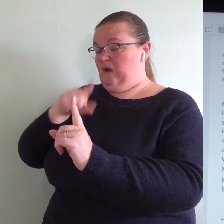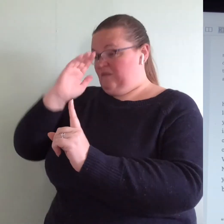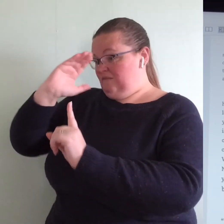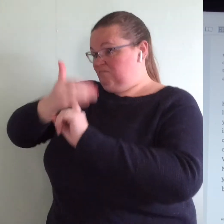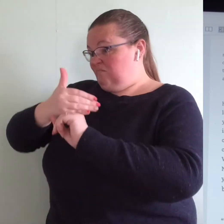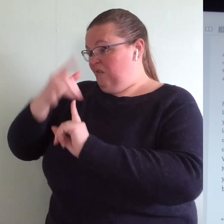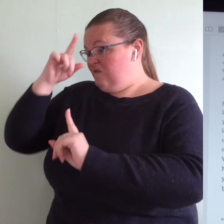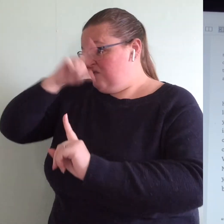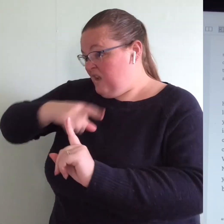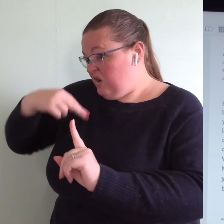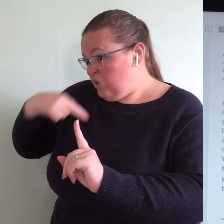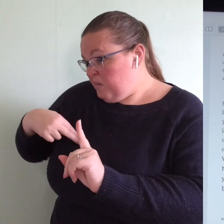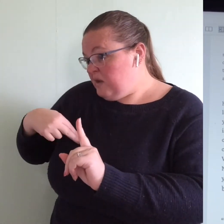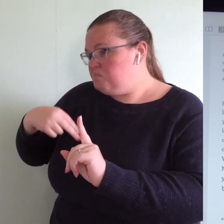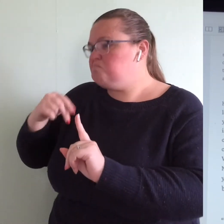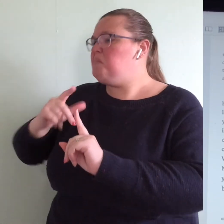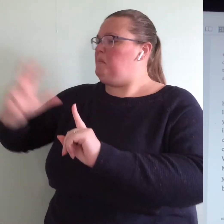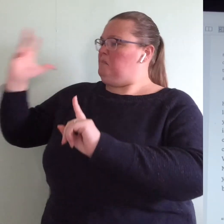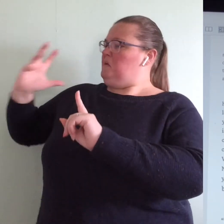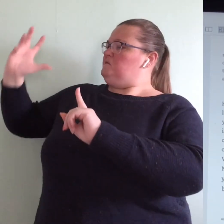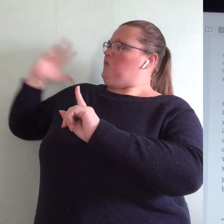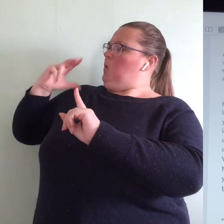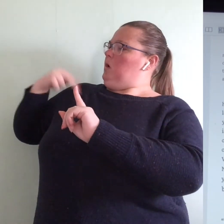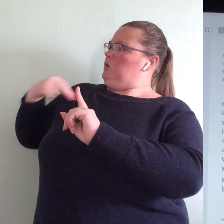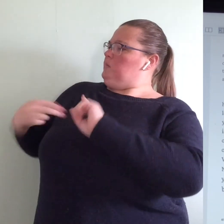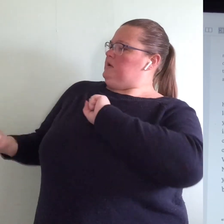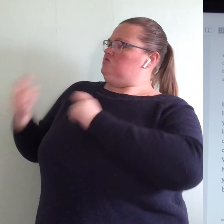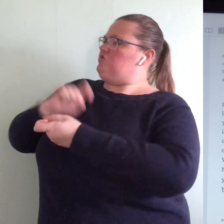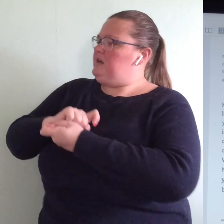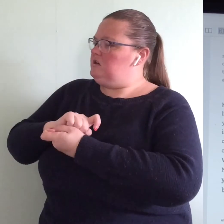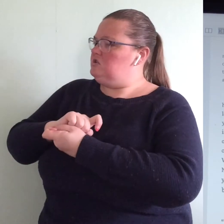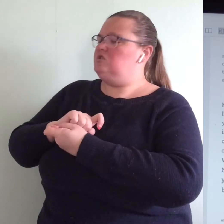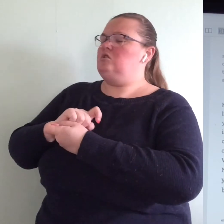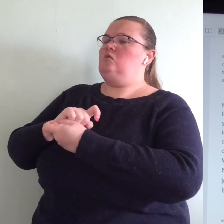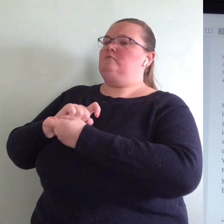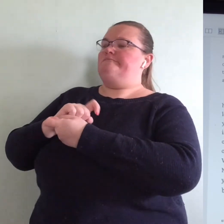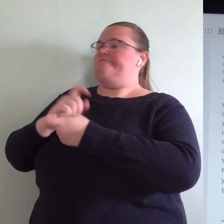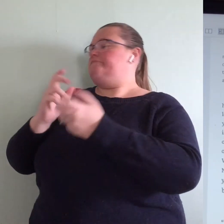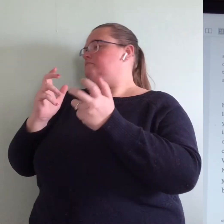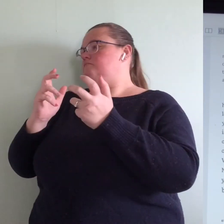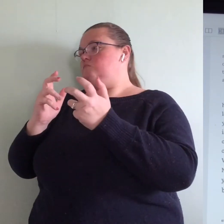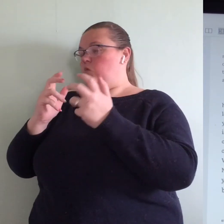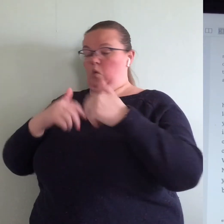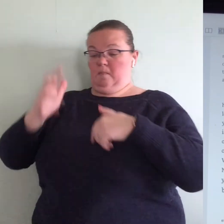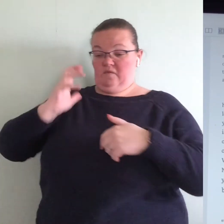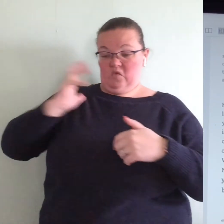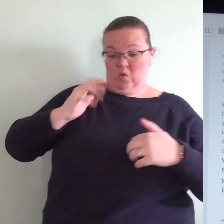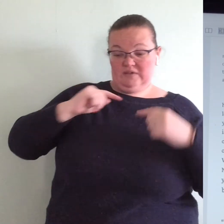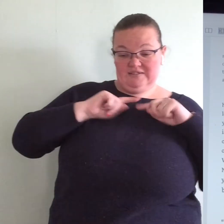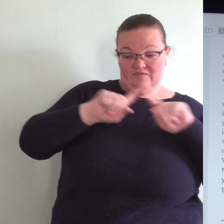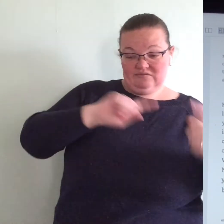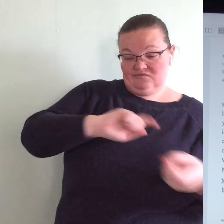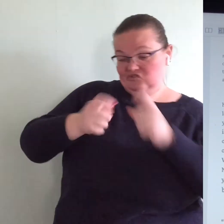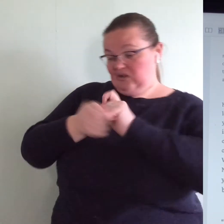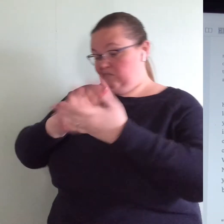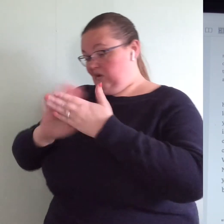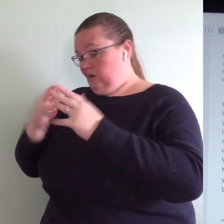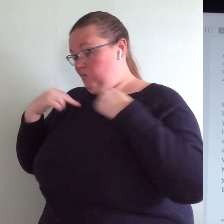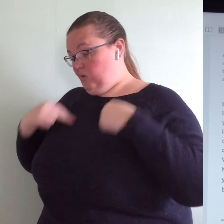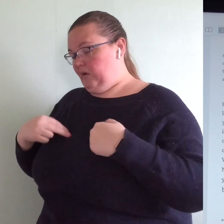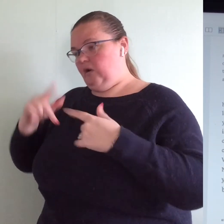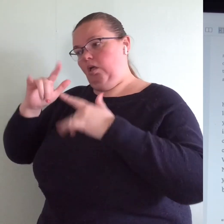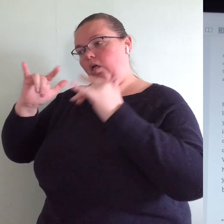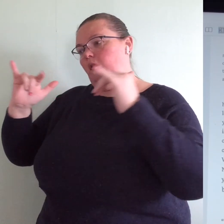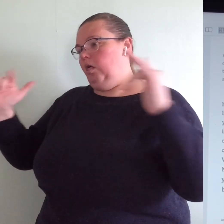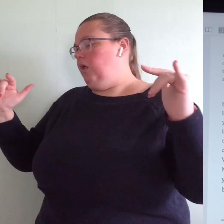used to be human once and isn't now, or ought to be human and isn't, you keep your eyes on it and feel for your